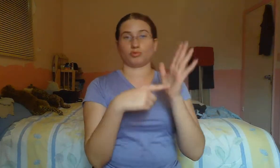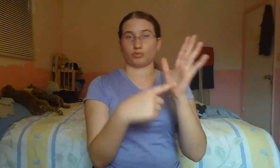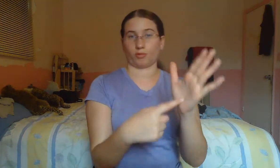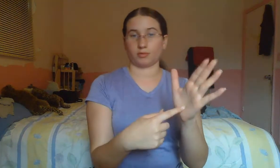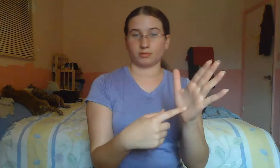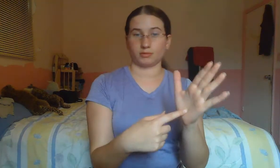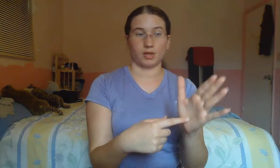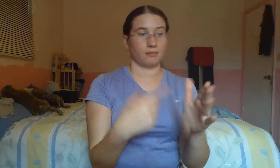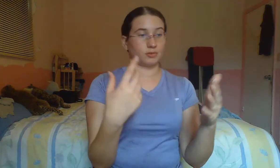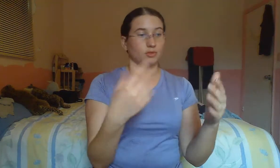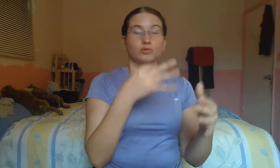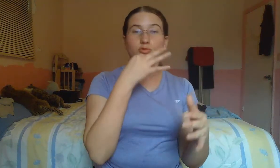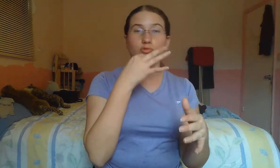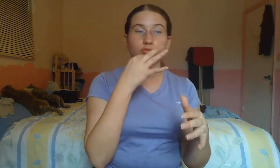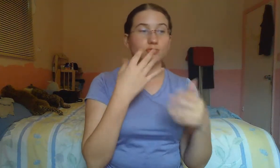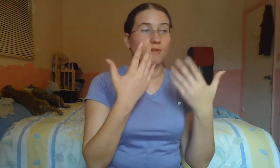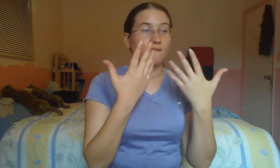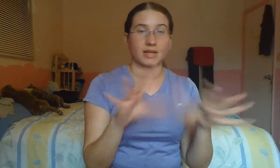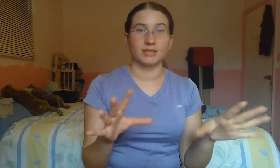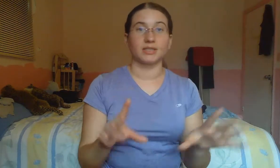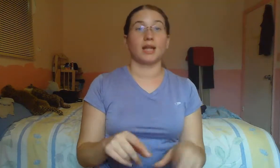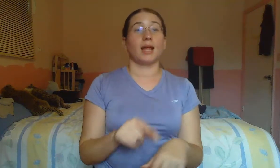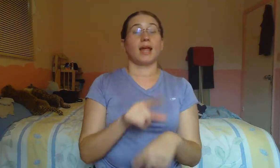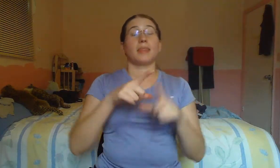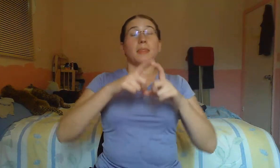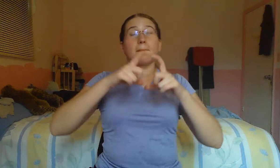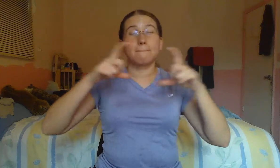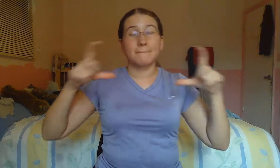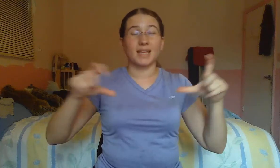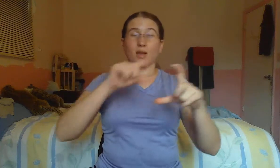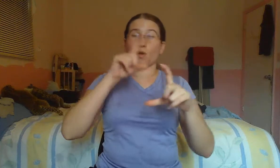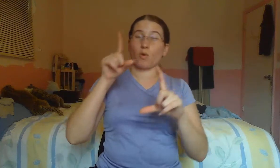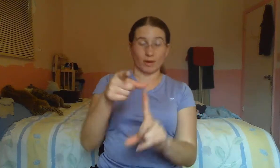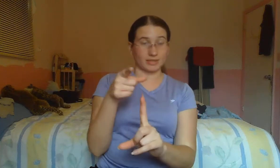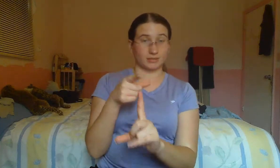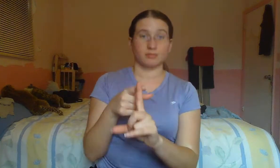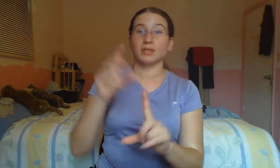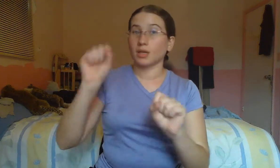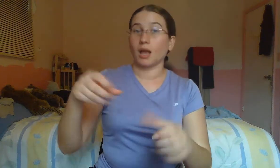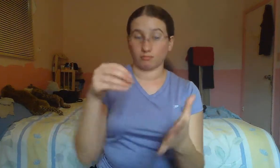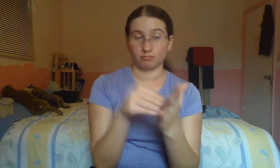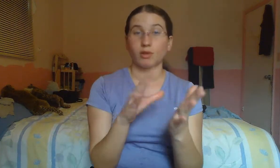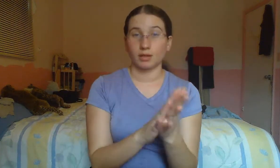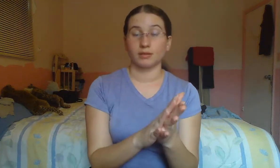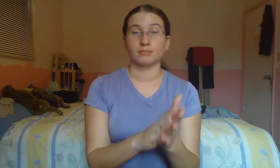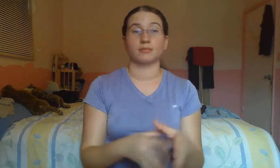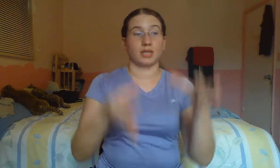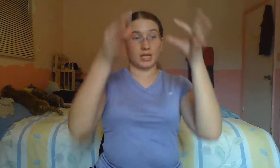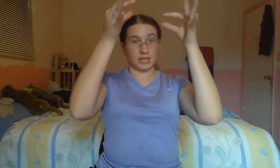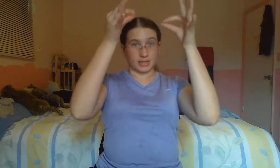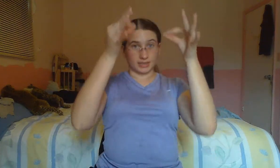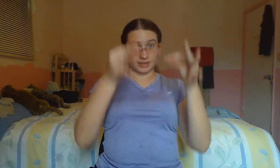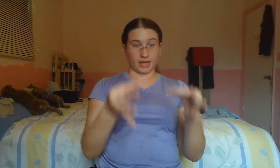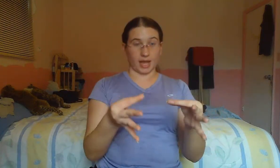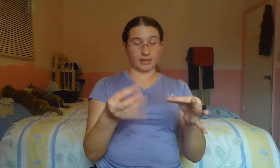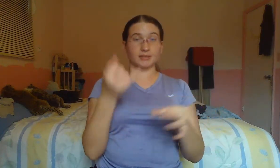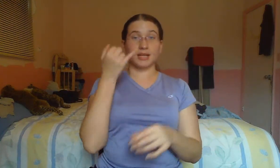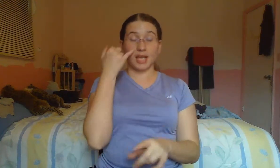question, are you ready? You can note this down if you need to. Your essential question for today is to decide, Was George Washington a worthy